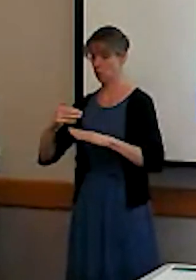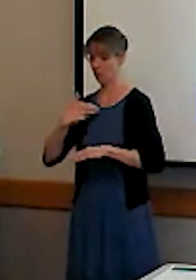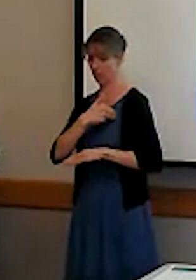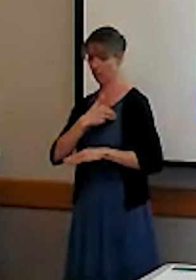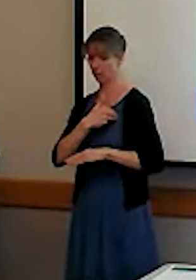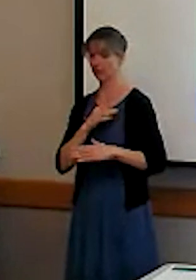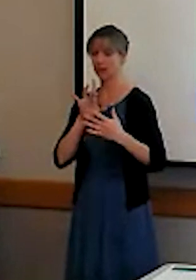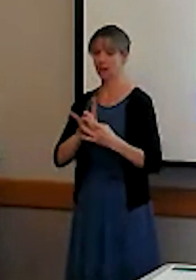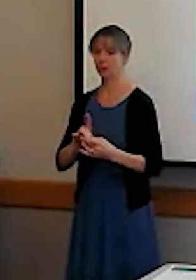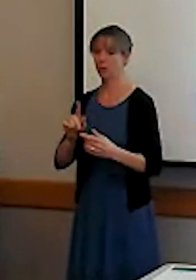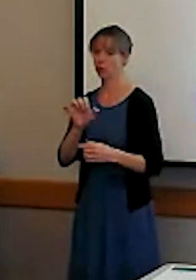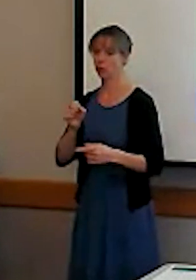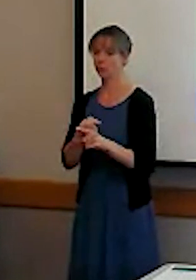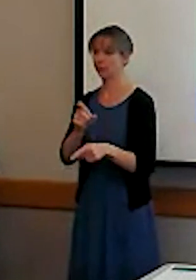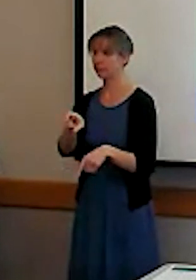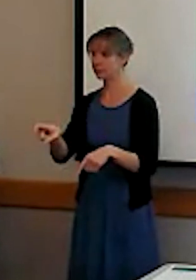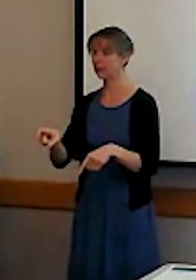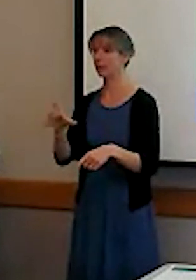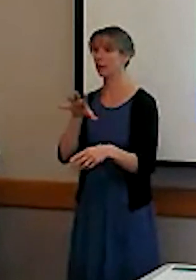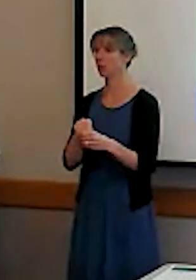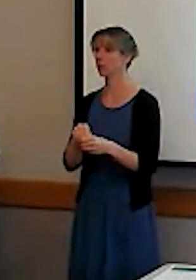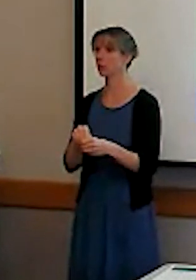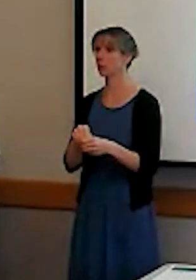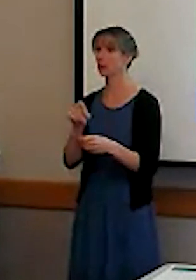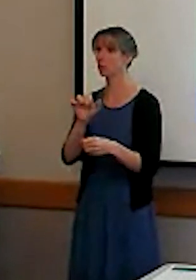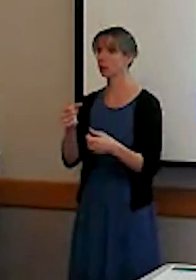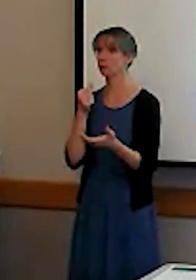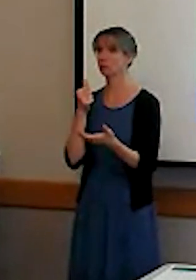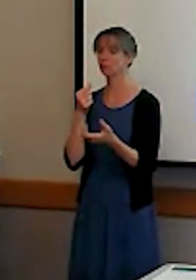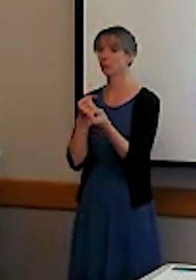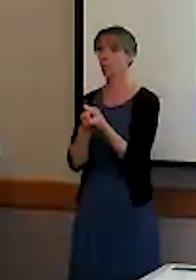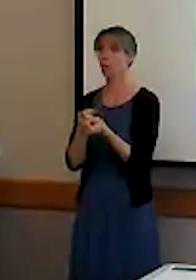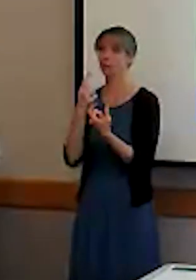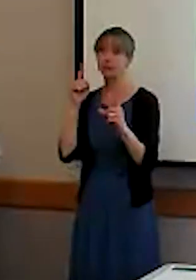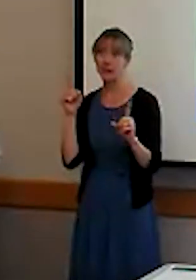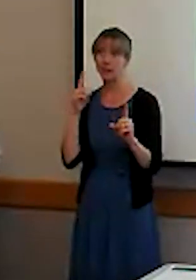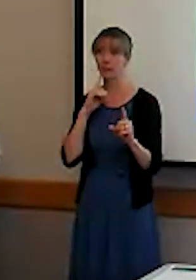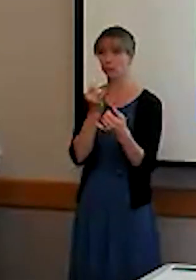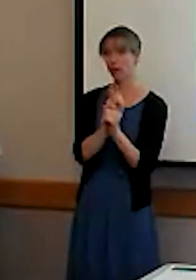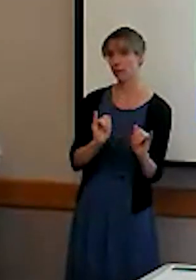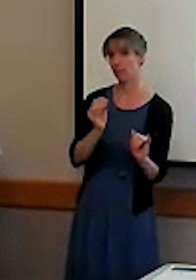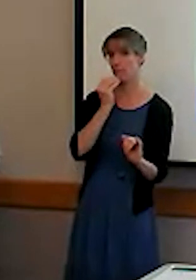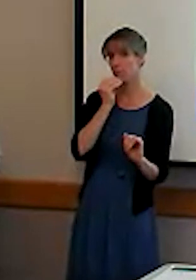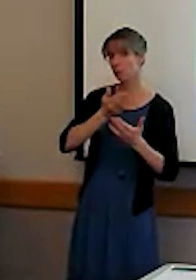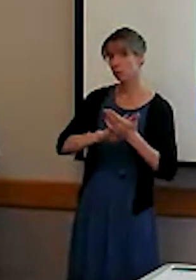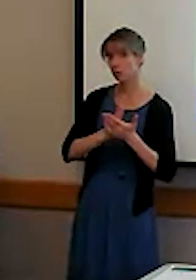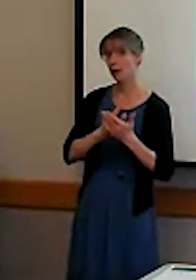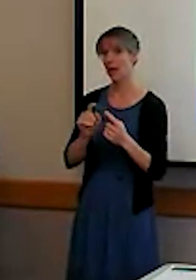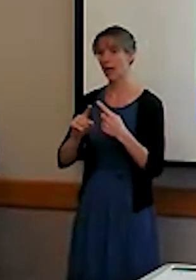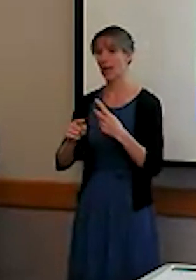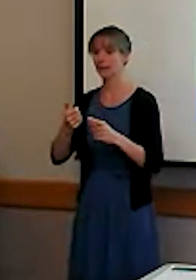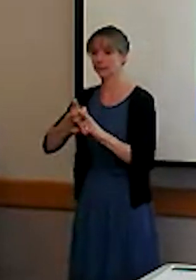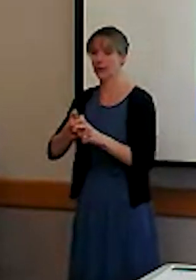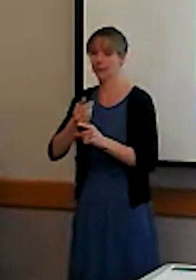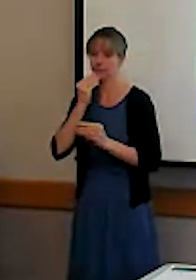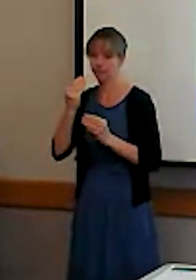that they need, including tools that help support success in independent food prep and